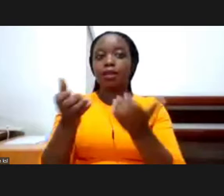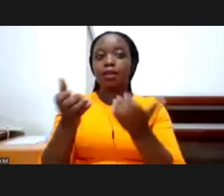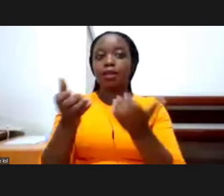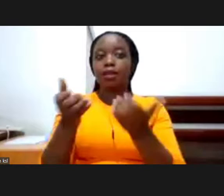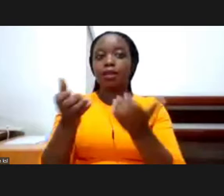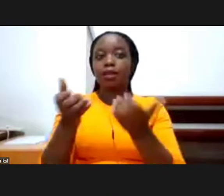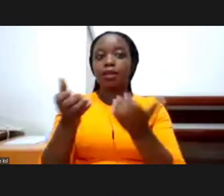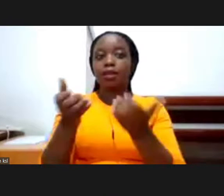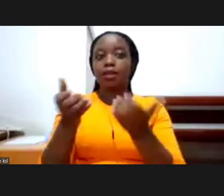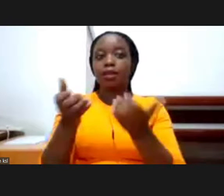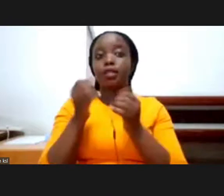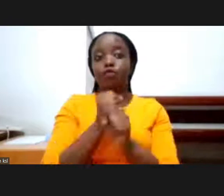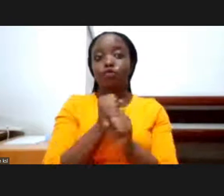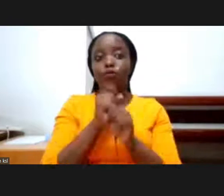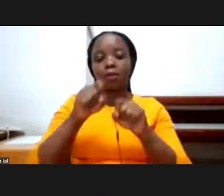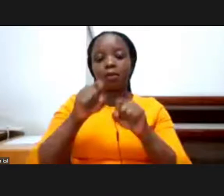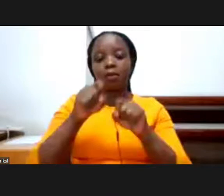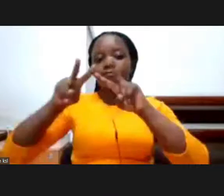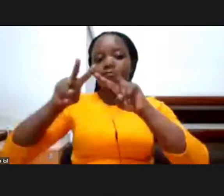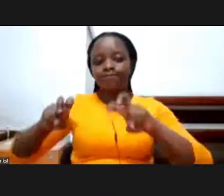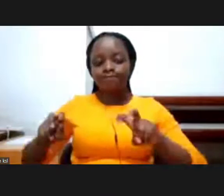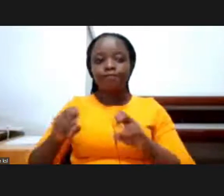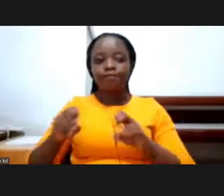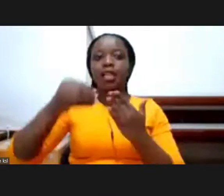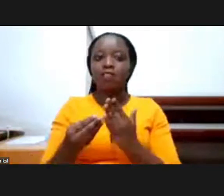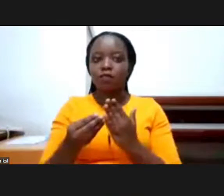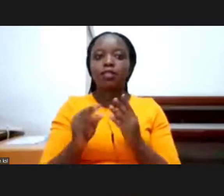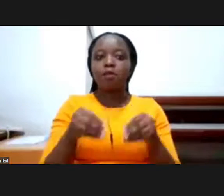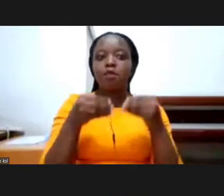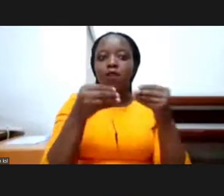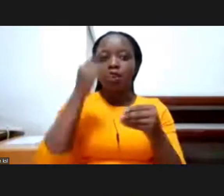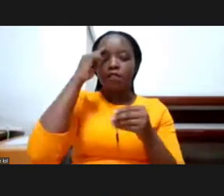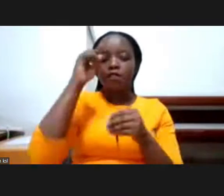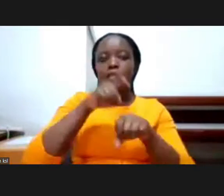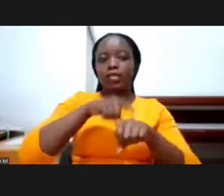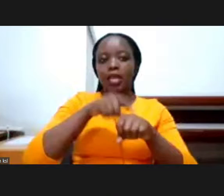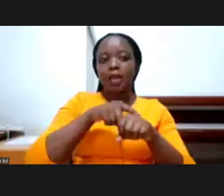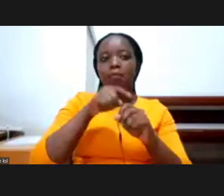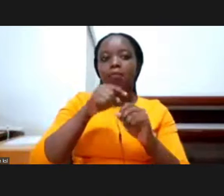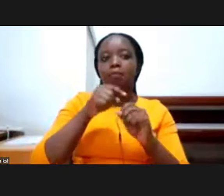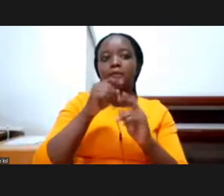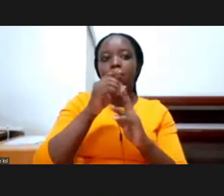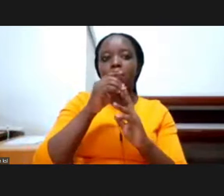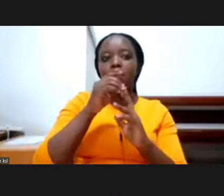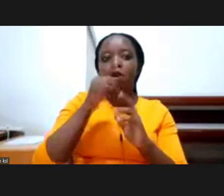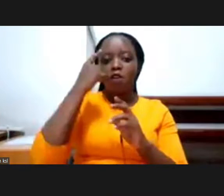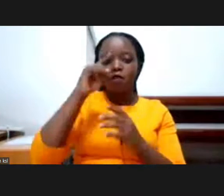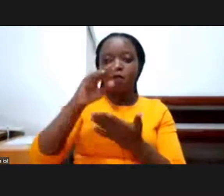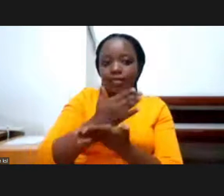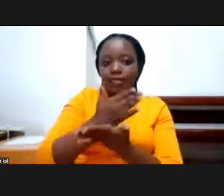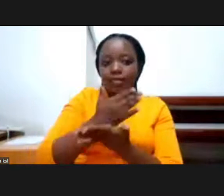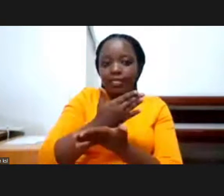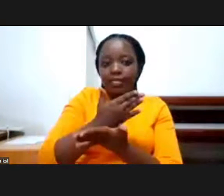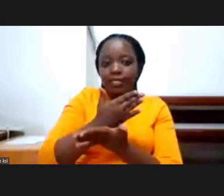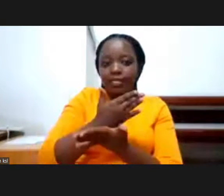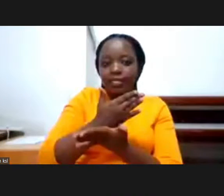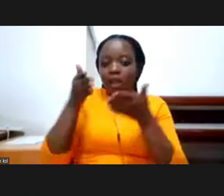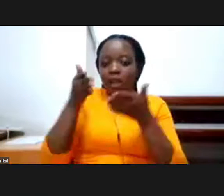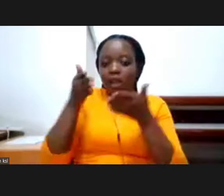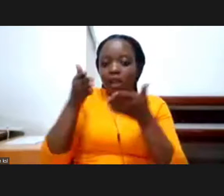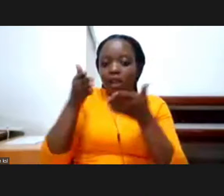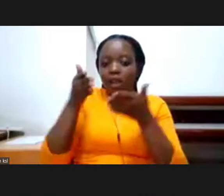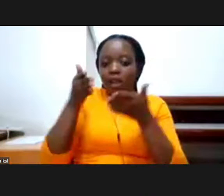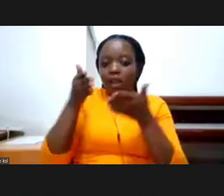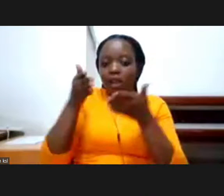period for the sections that are available, depending on how they transacted for the period, and then they import these